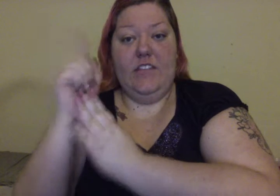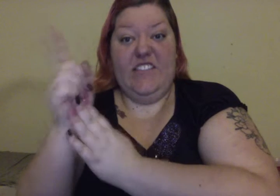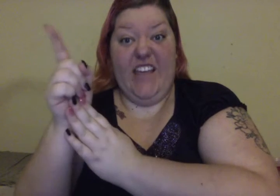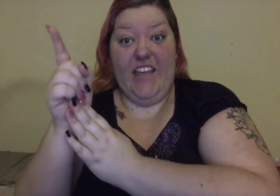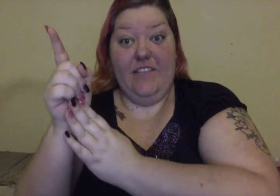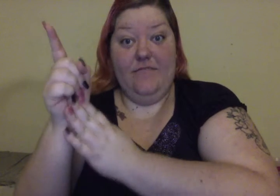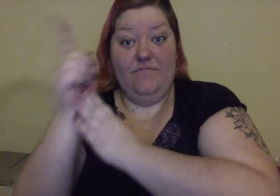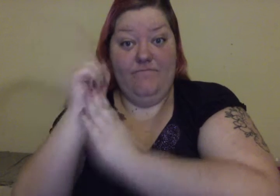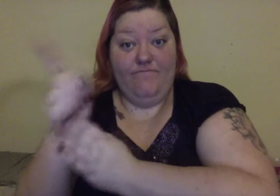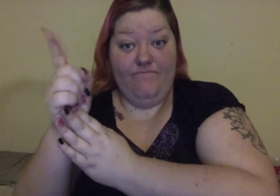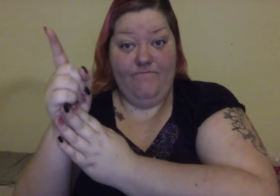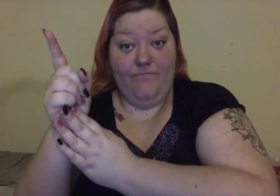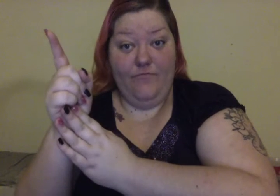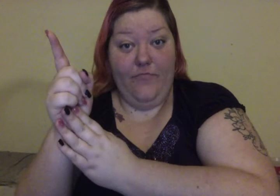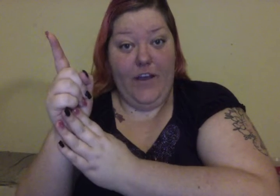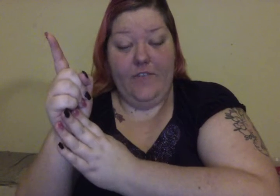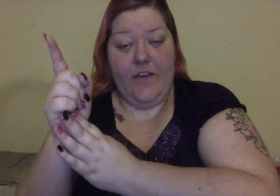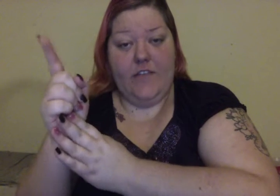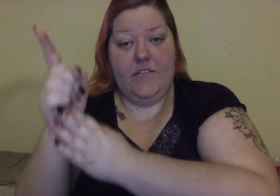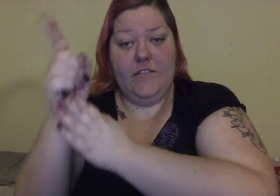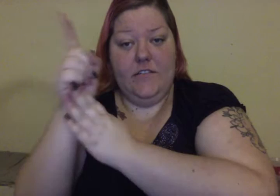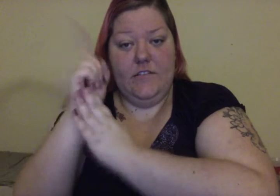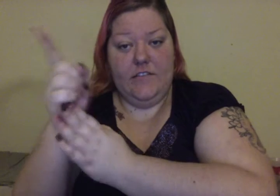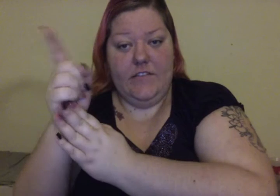second. Very fast. Second.